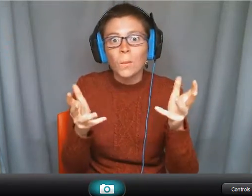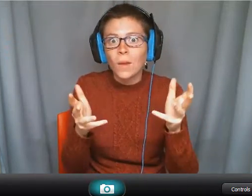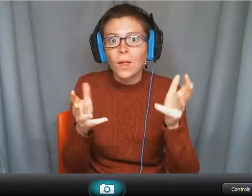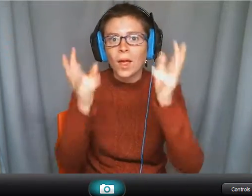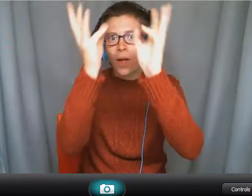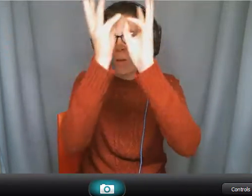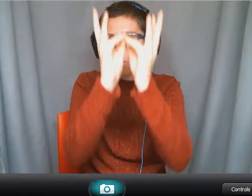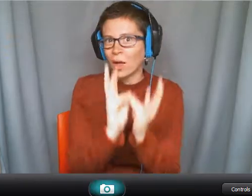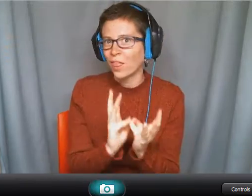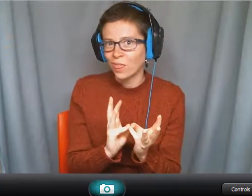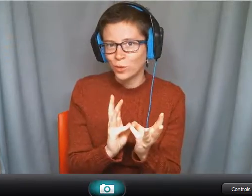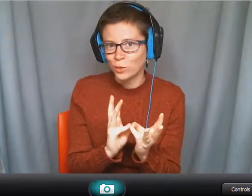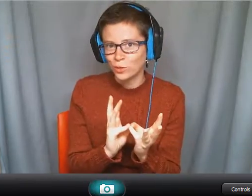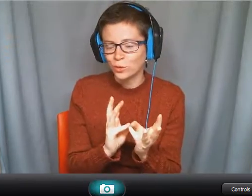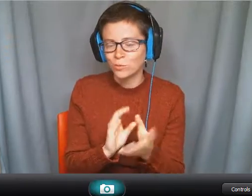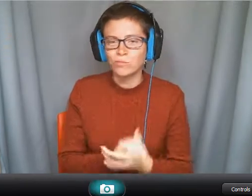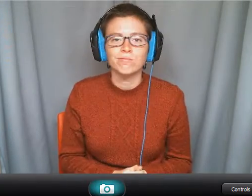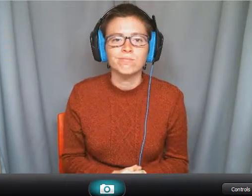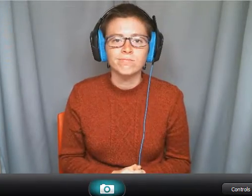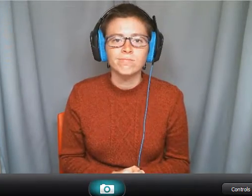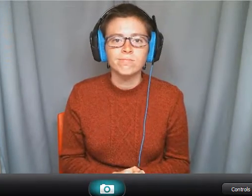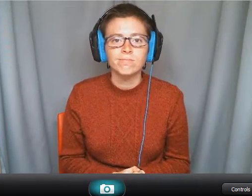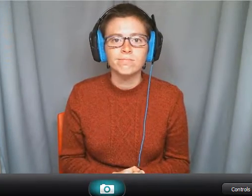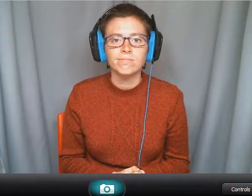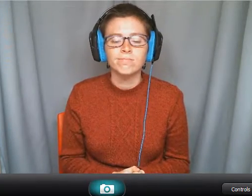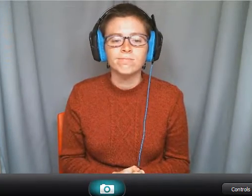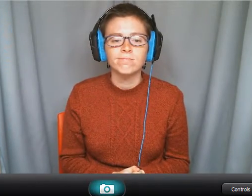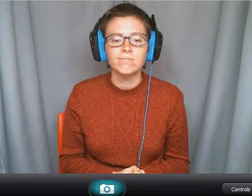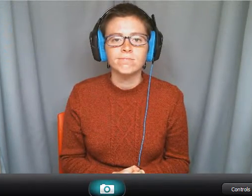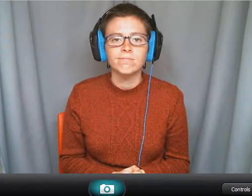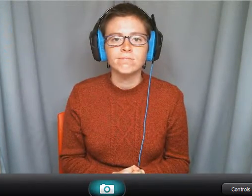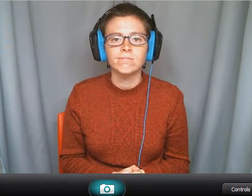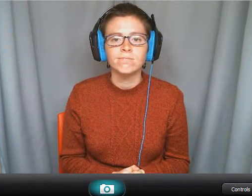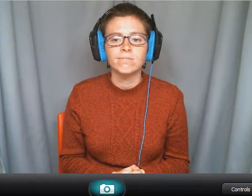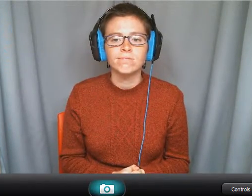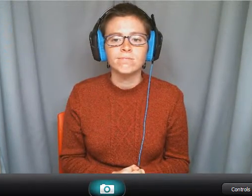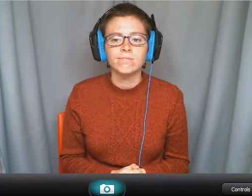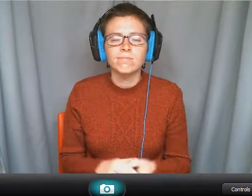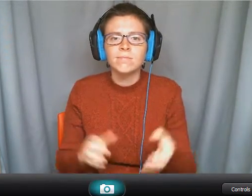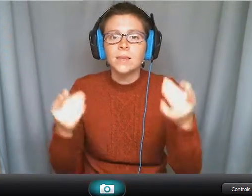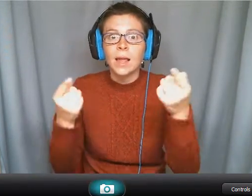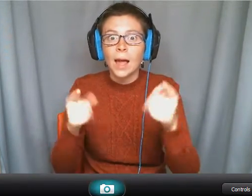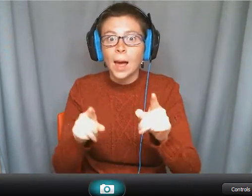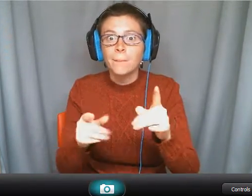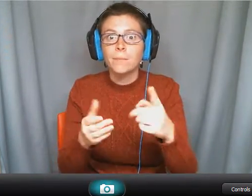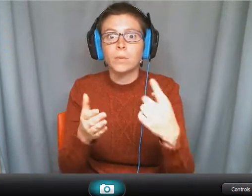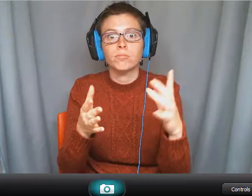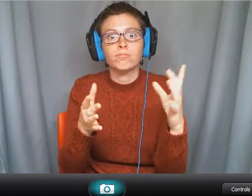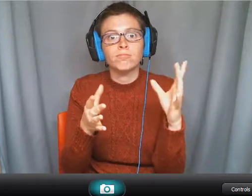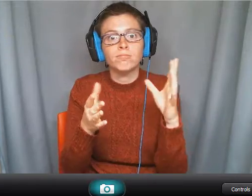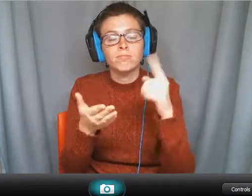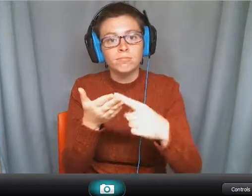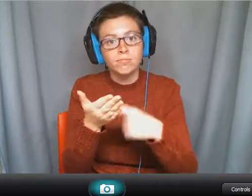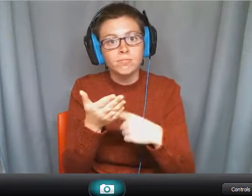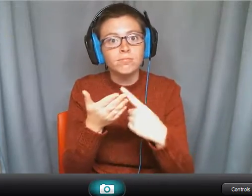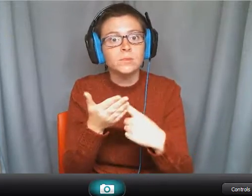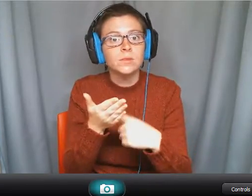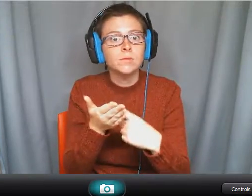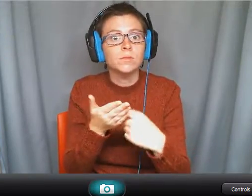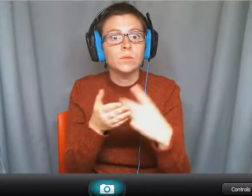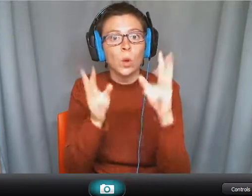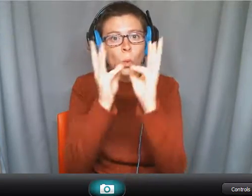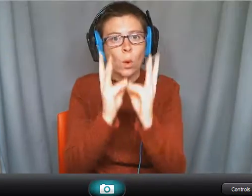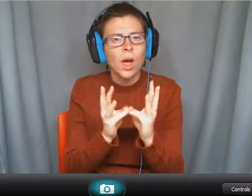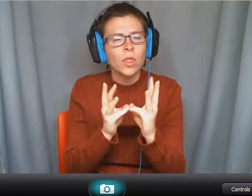about weather, what are some of the signs of weather that we see? The sun. We see the